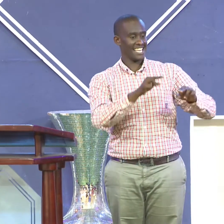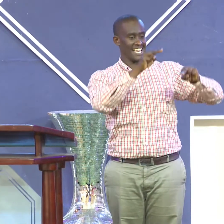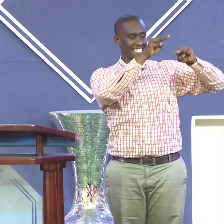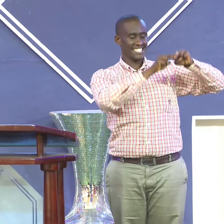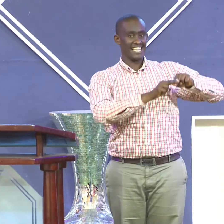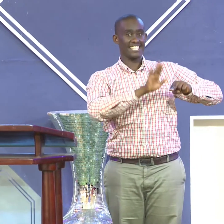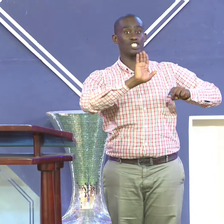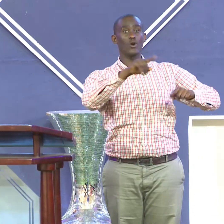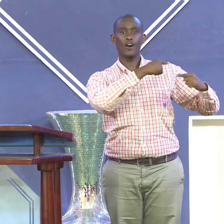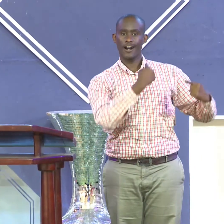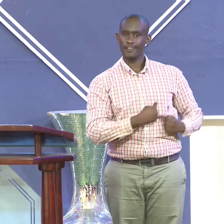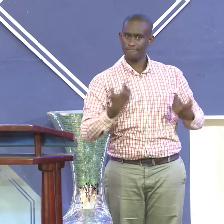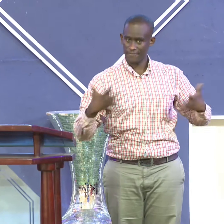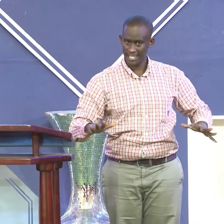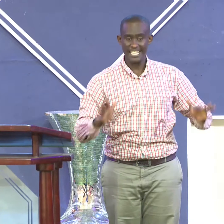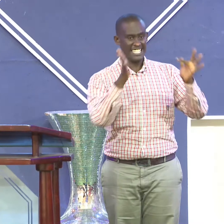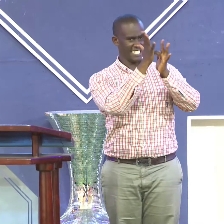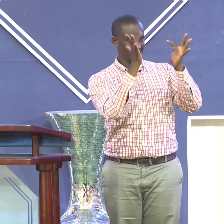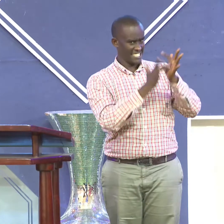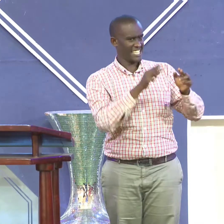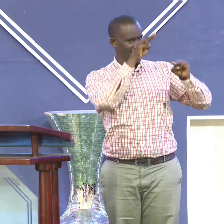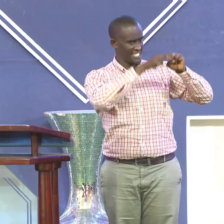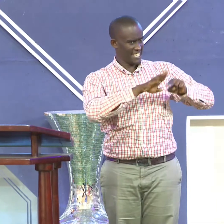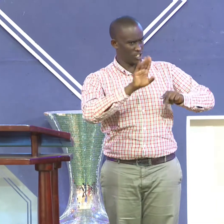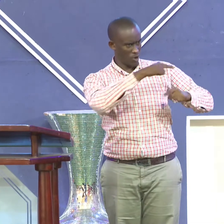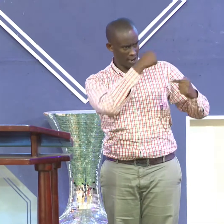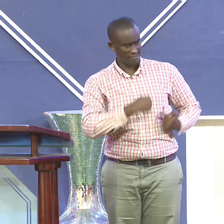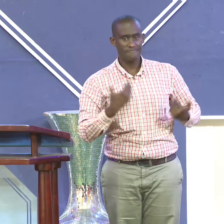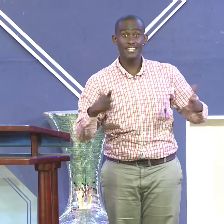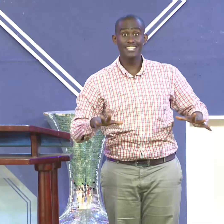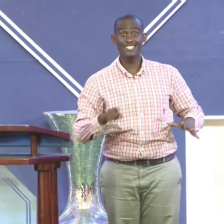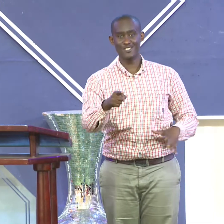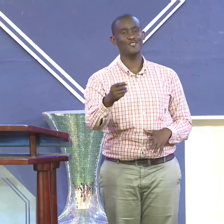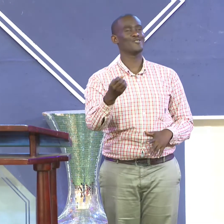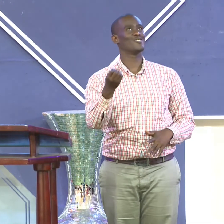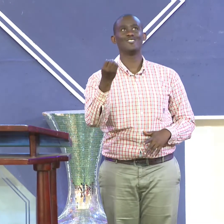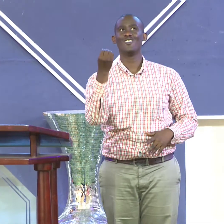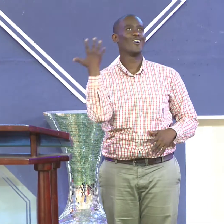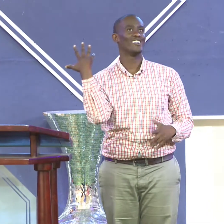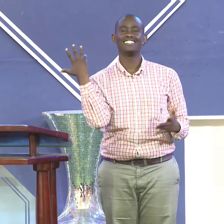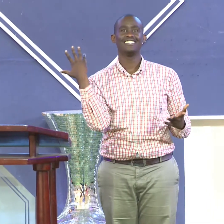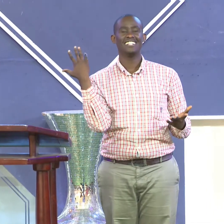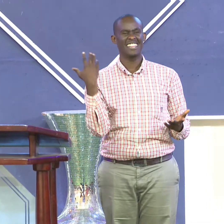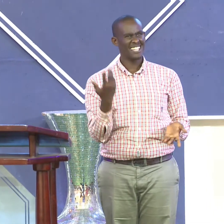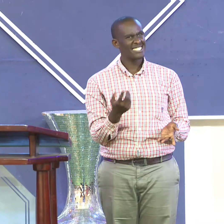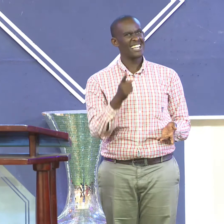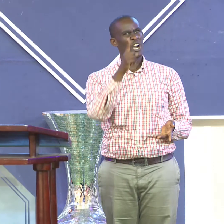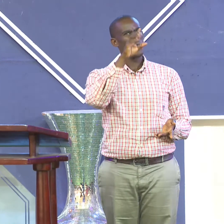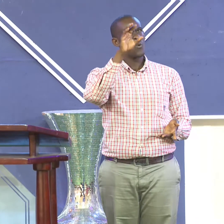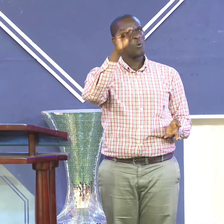to sit in your heart. When he will sit in your heart, you will know. If I